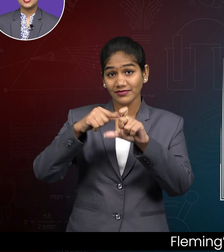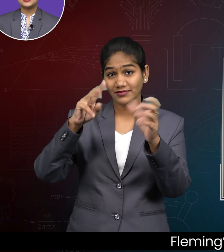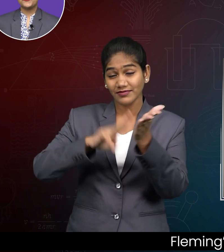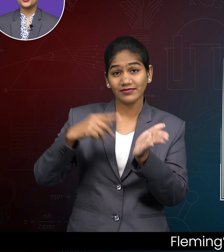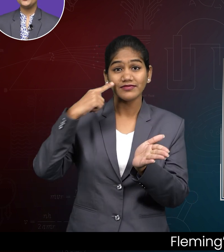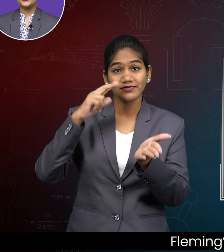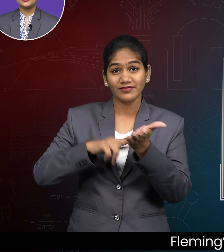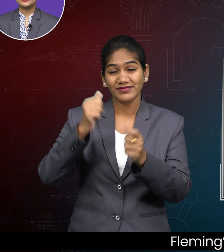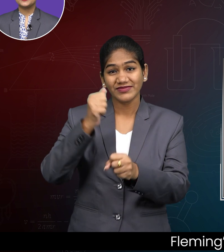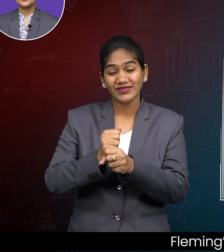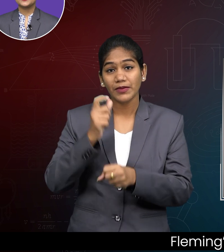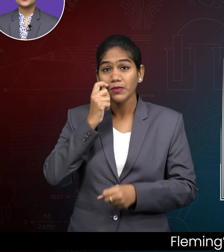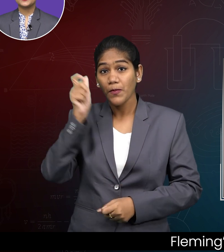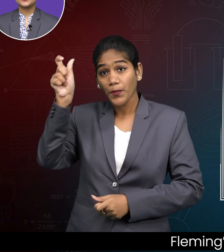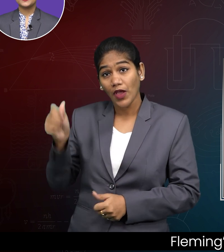Fleming's left-hand rule.